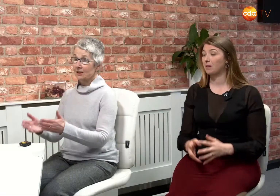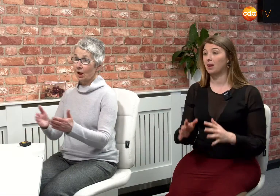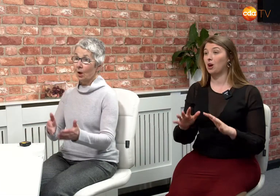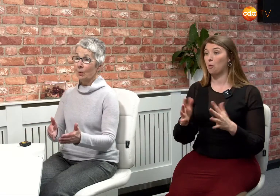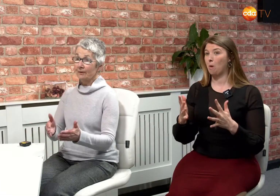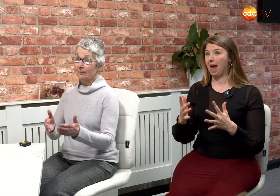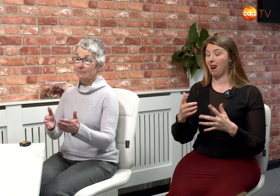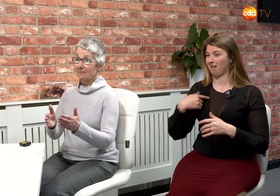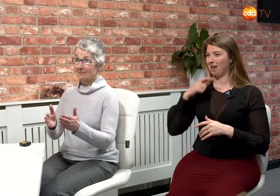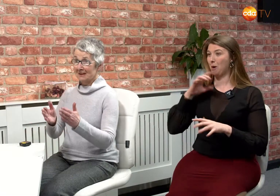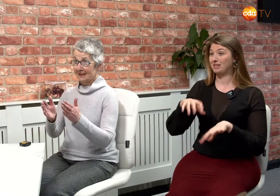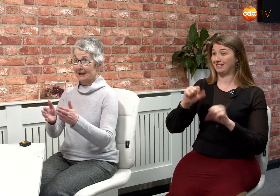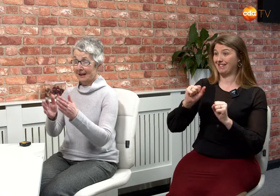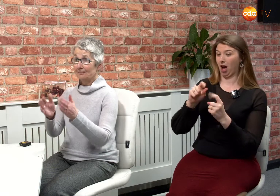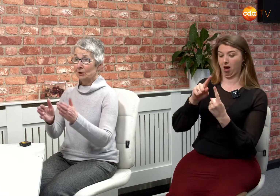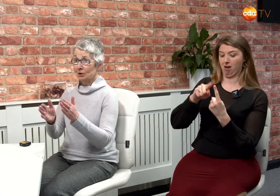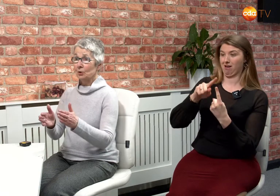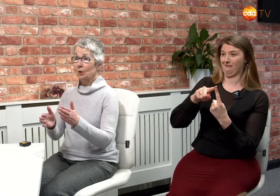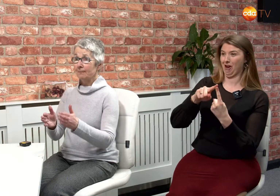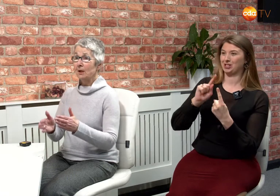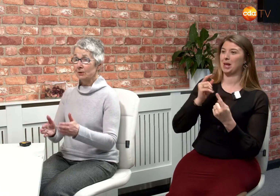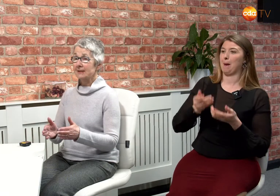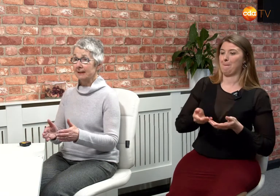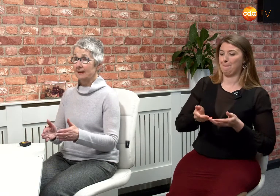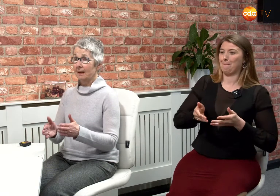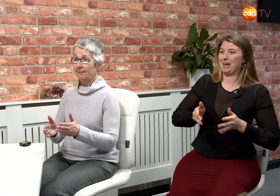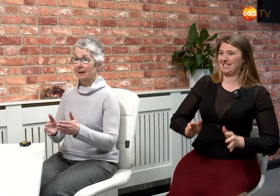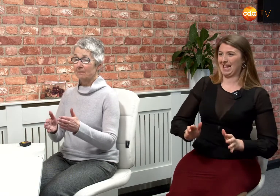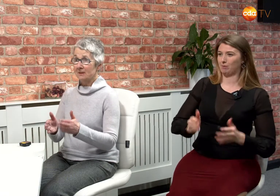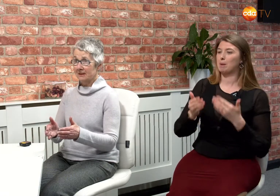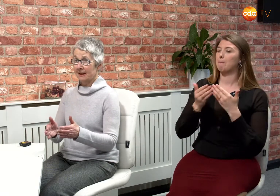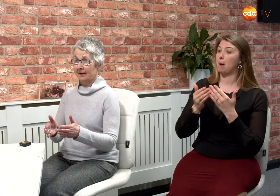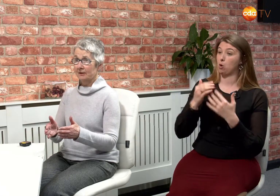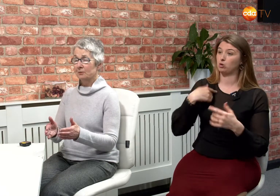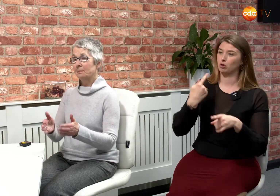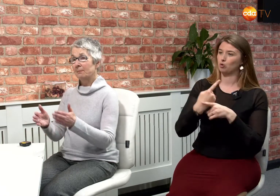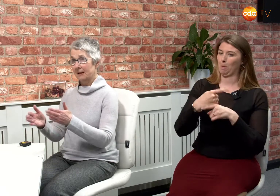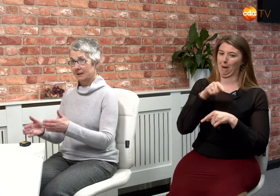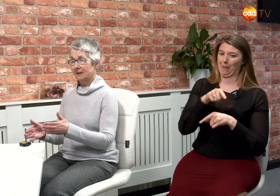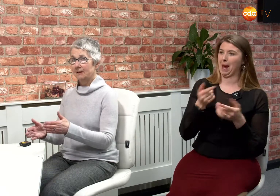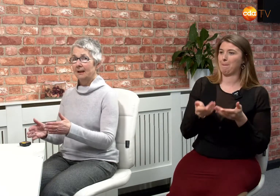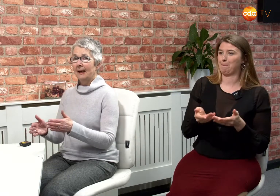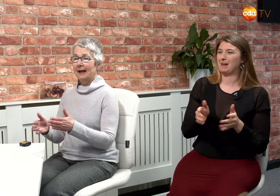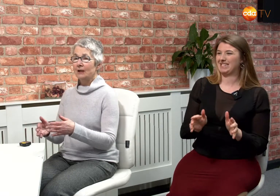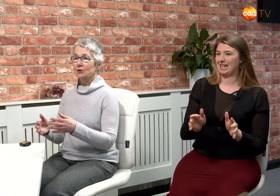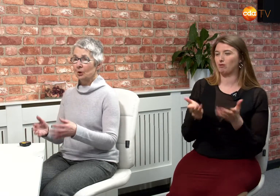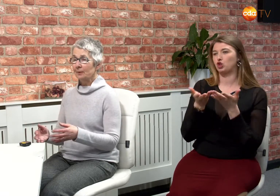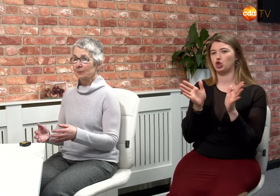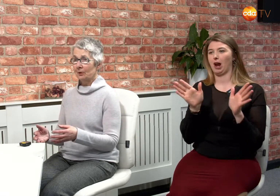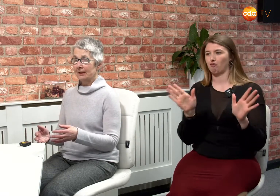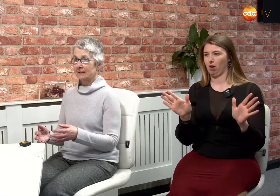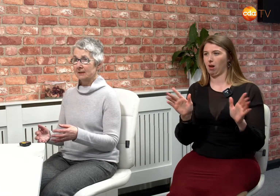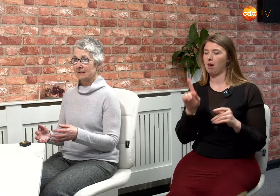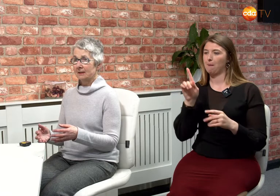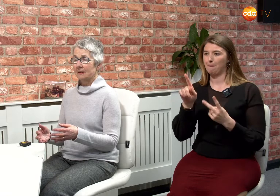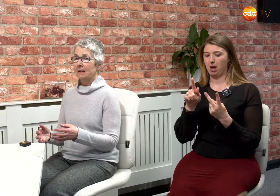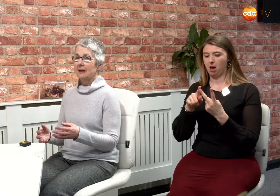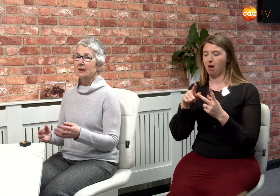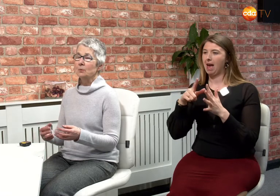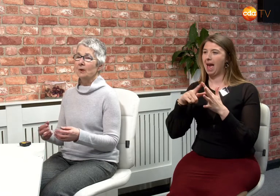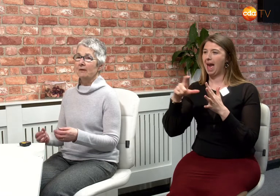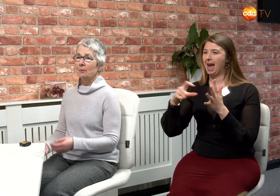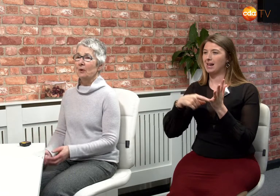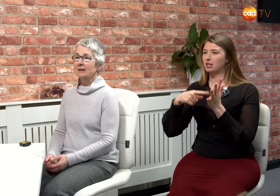if I start with I'm going to talk mostly about miscarriage, but ectopic